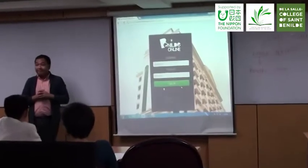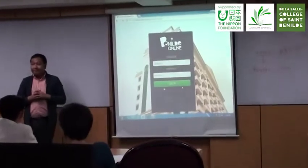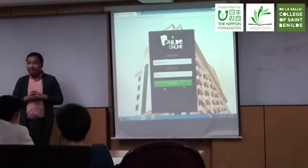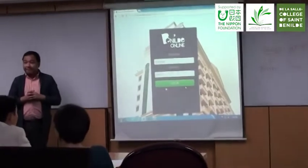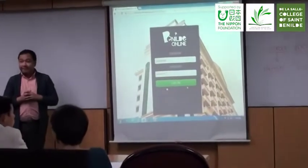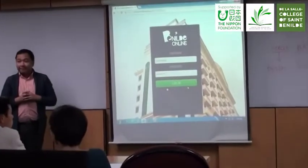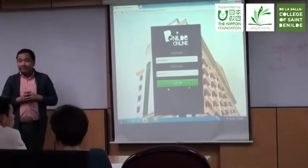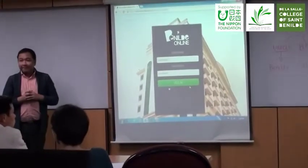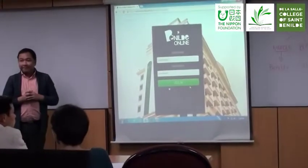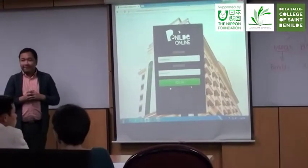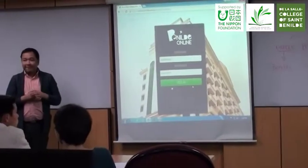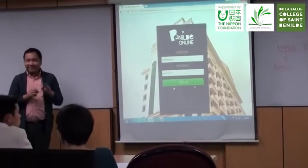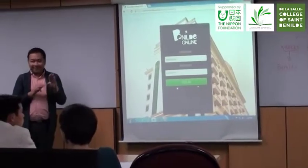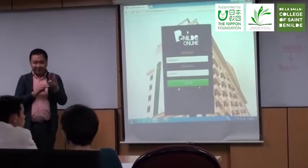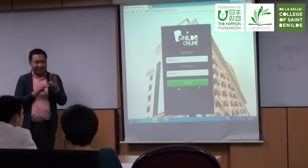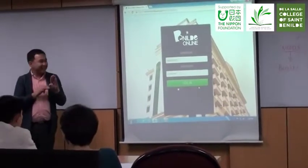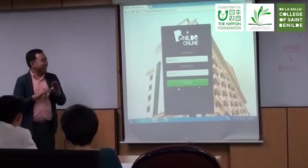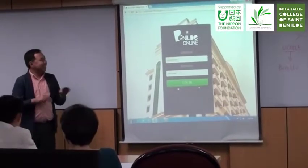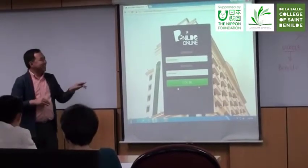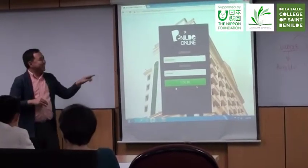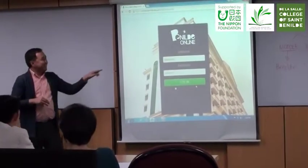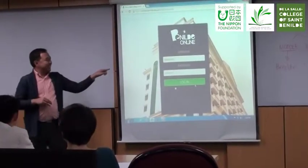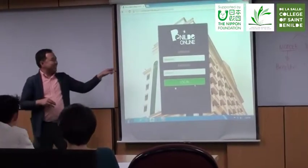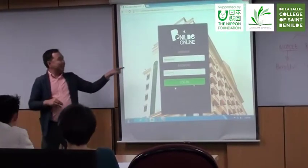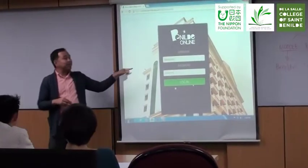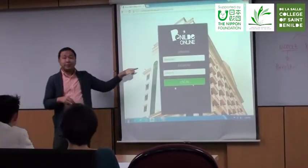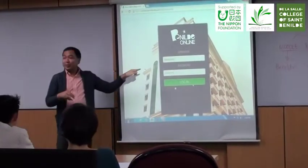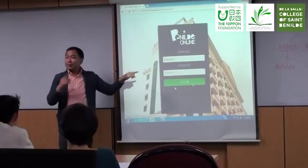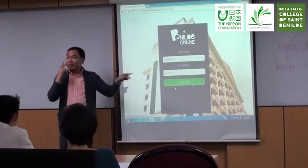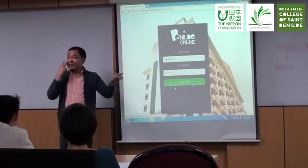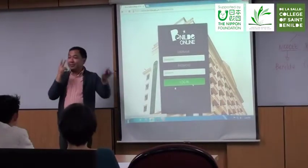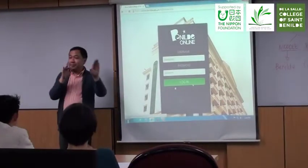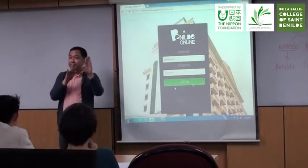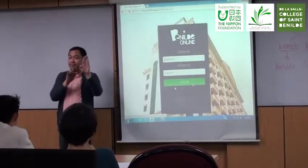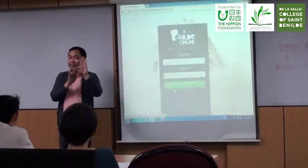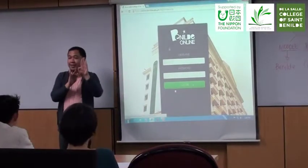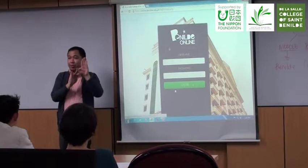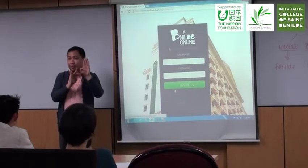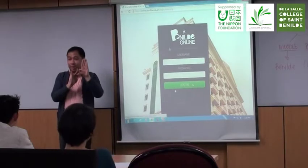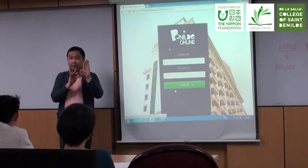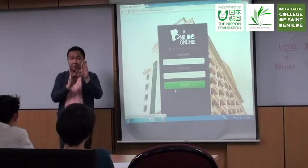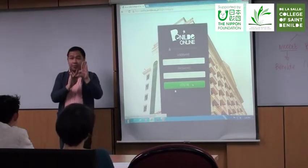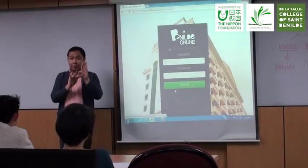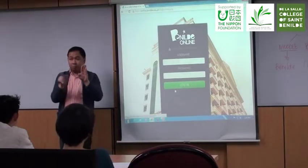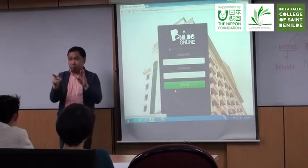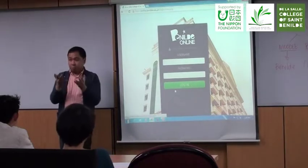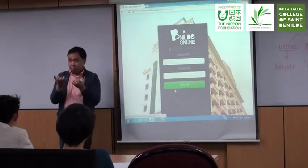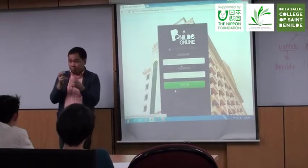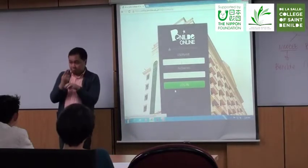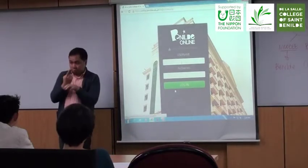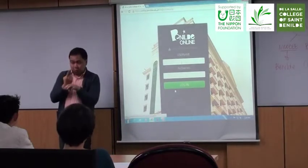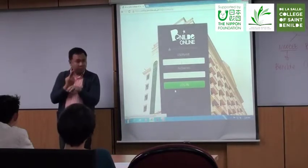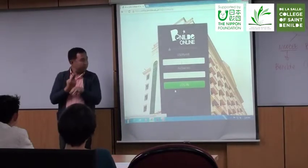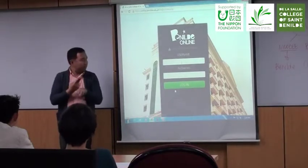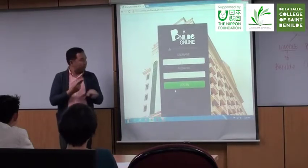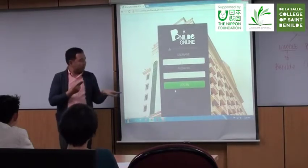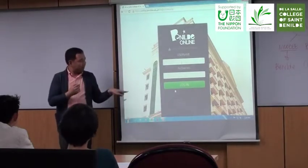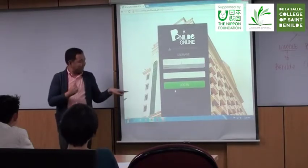this is the Built Online. So if you want to use it,